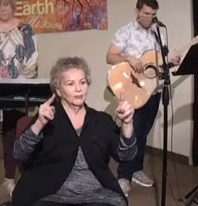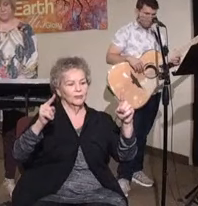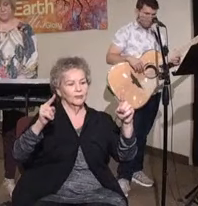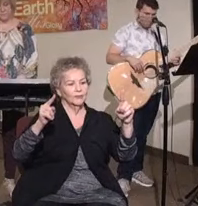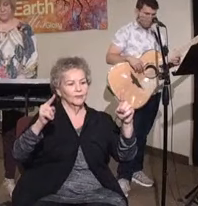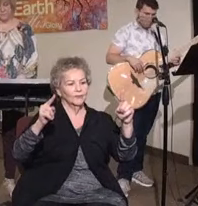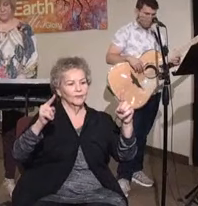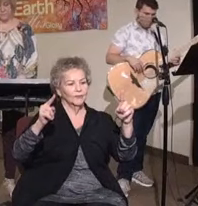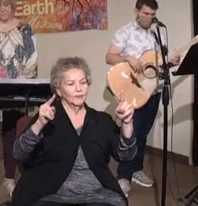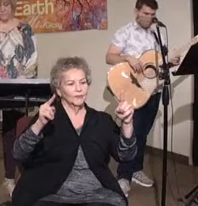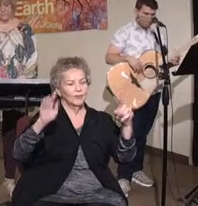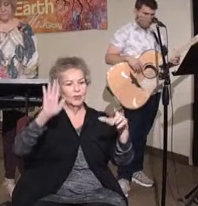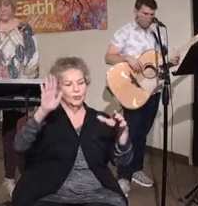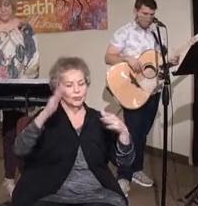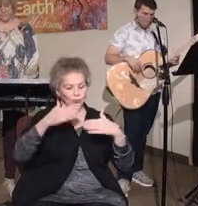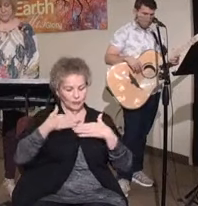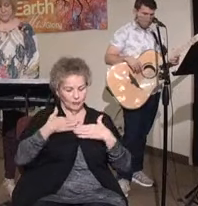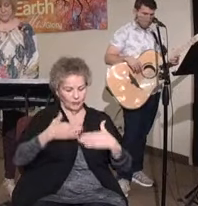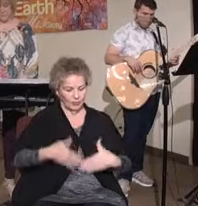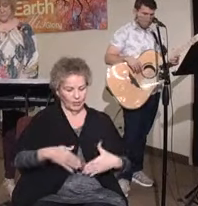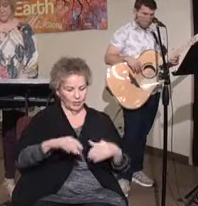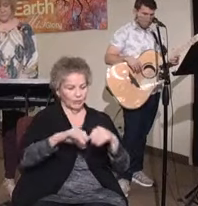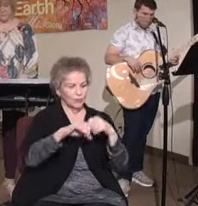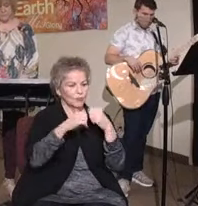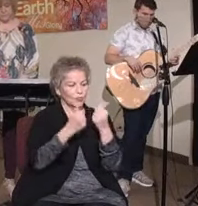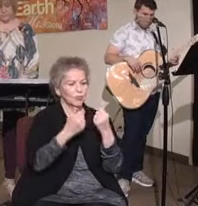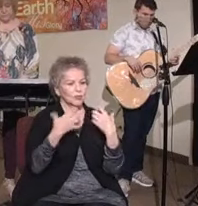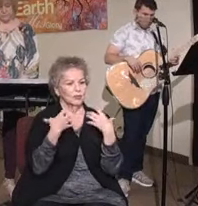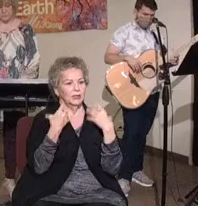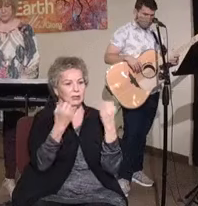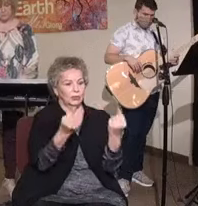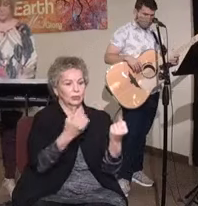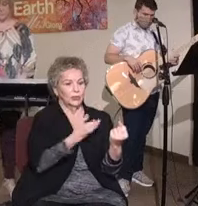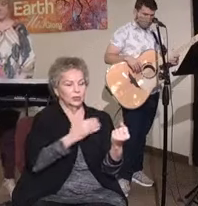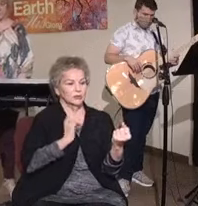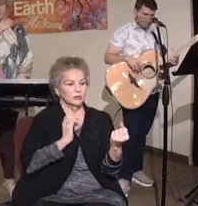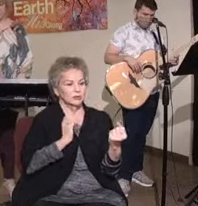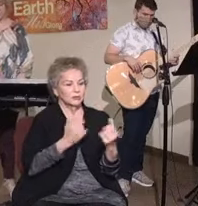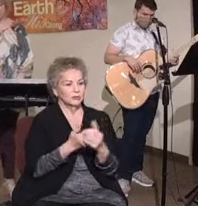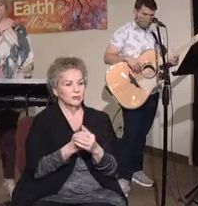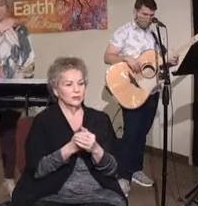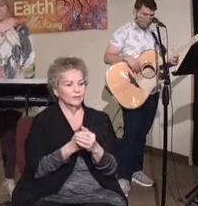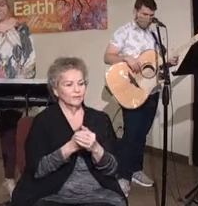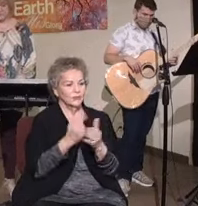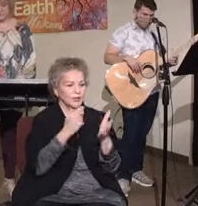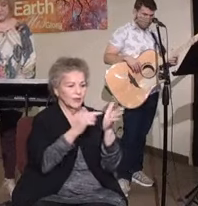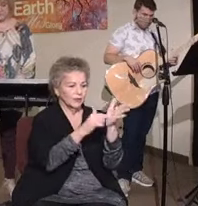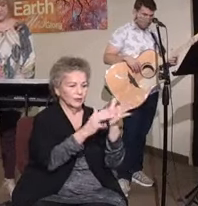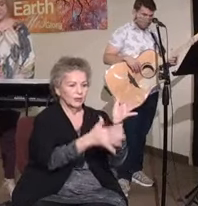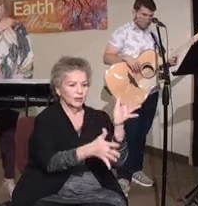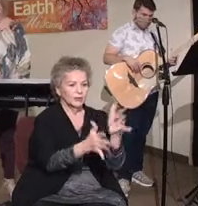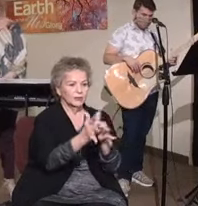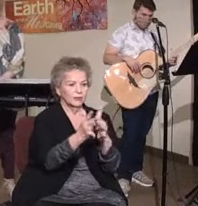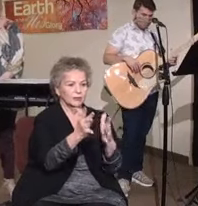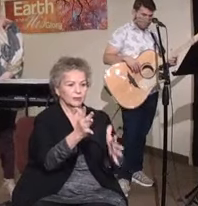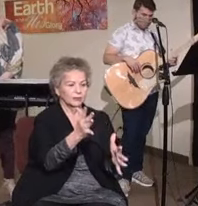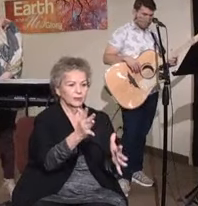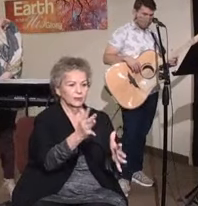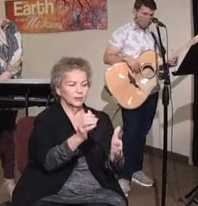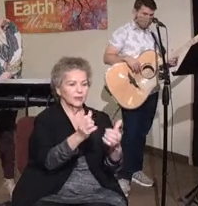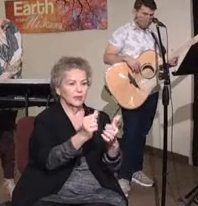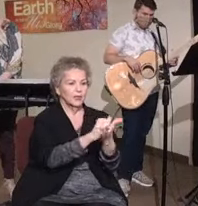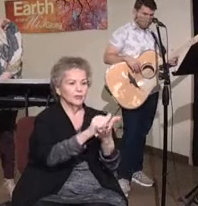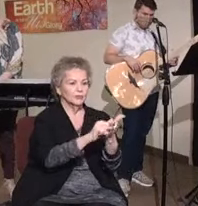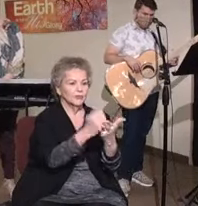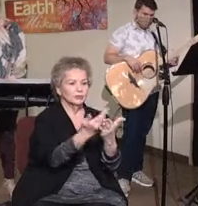that your broken body healed us, and the blood has washed us